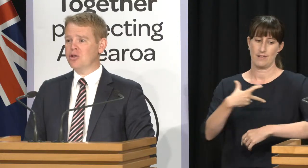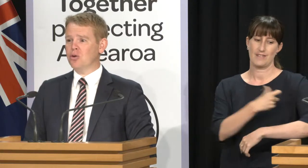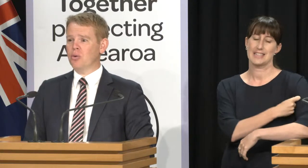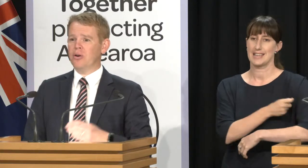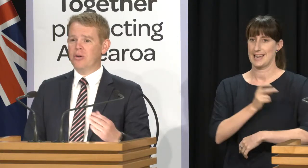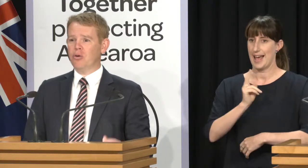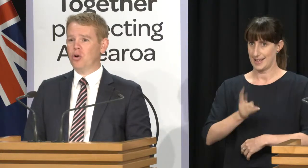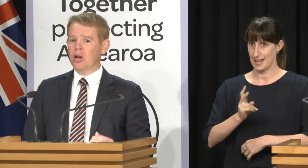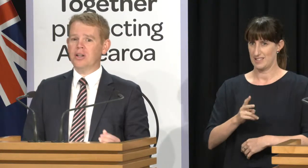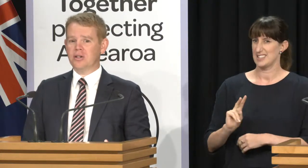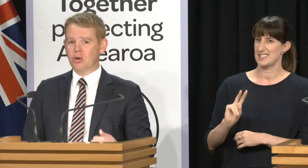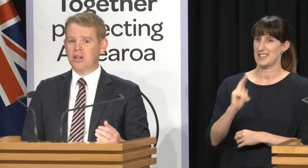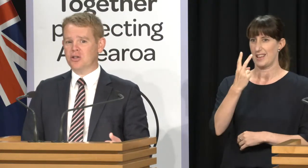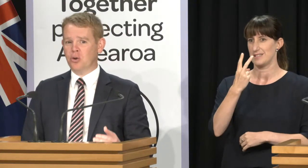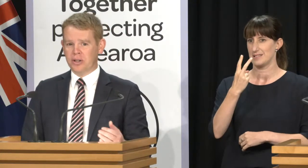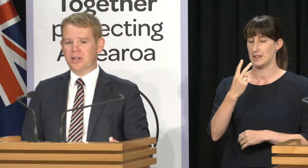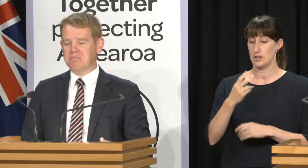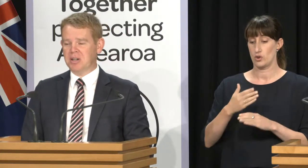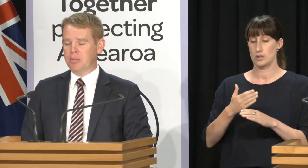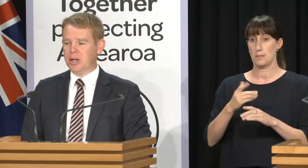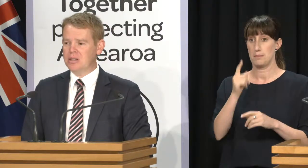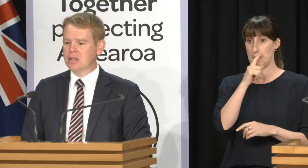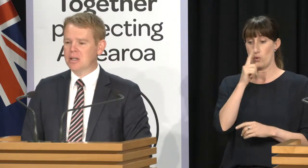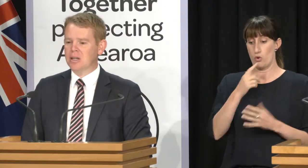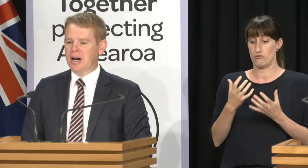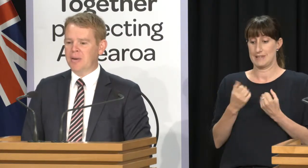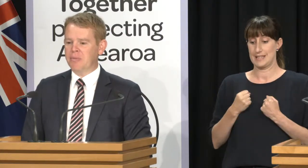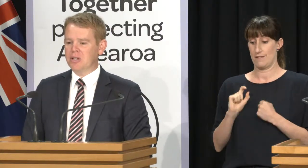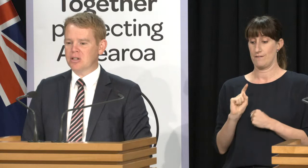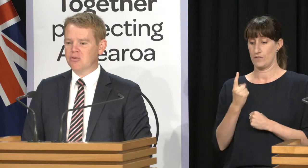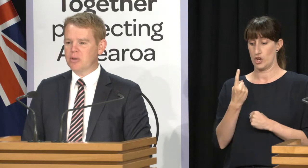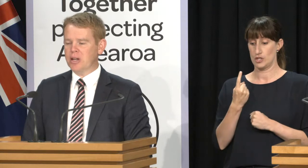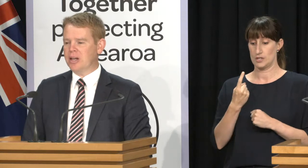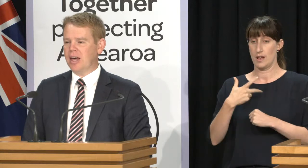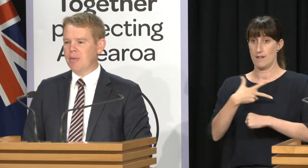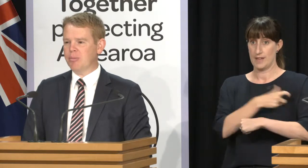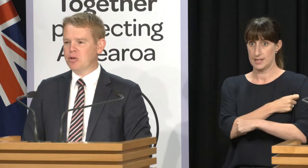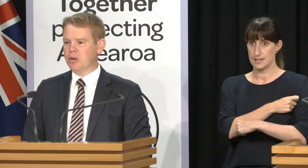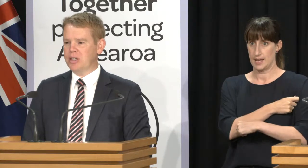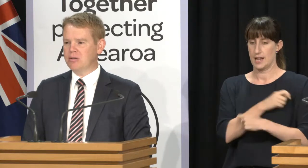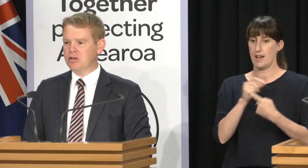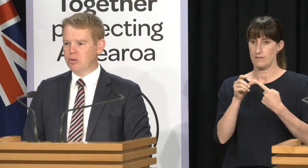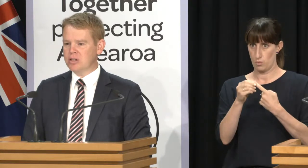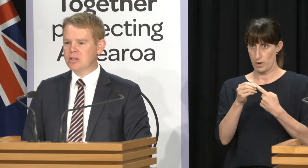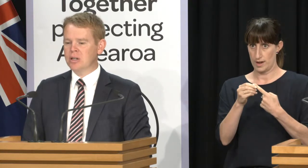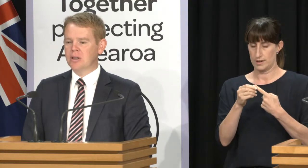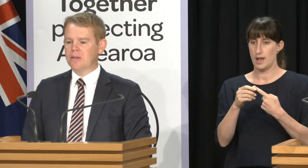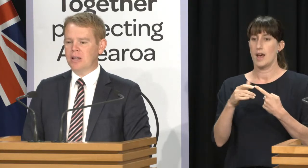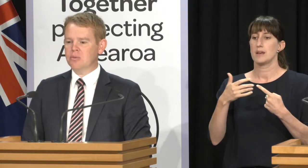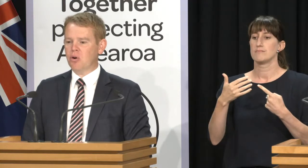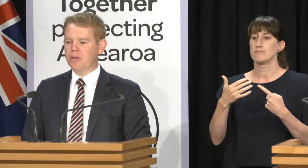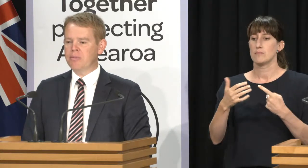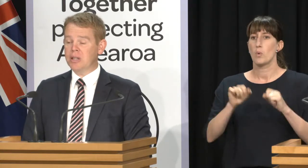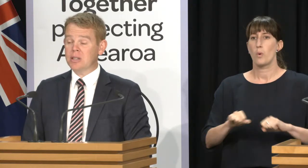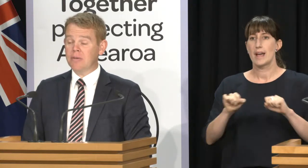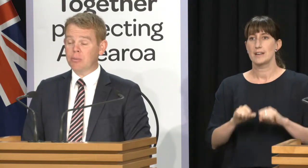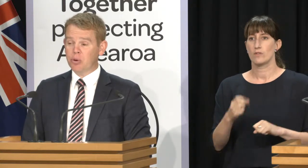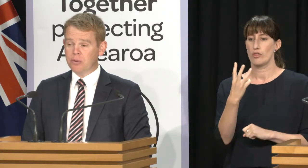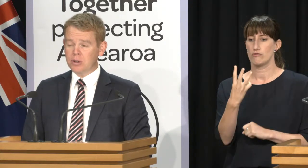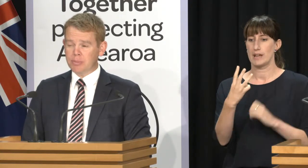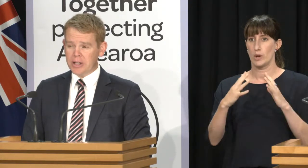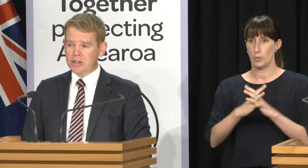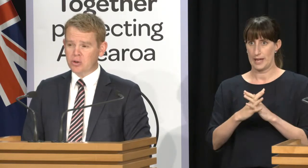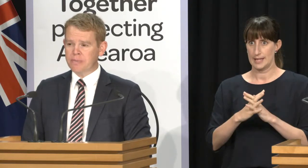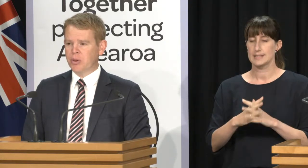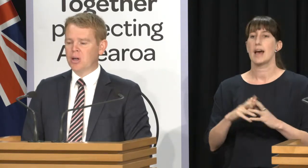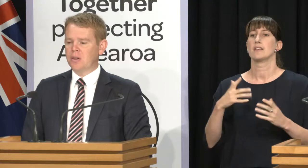for those who were earliest on in the piece. There's a 3-week gap between doses. That's what the MedSafe